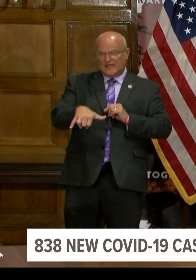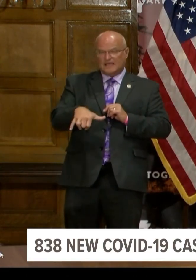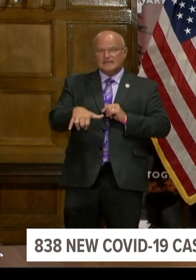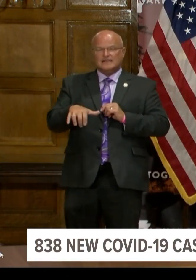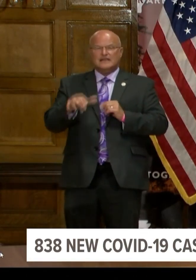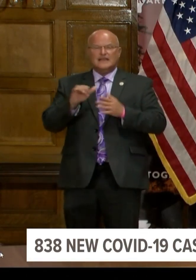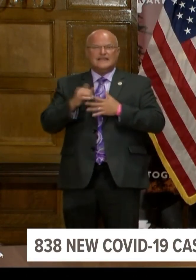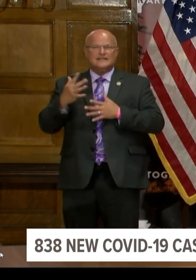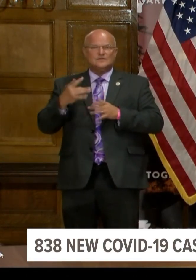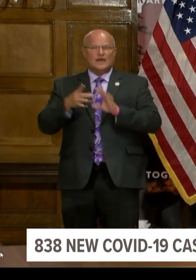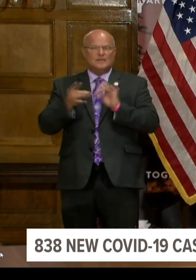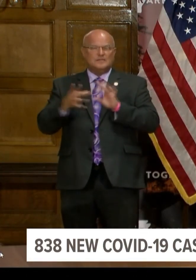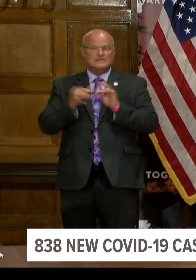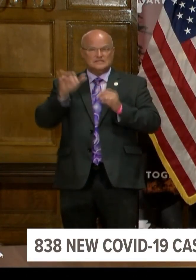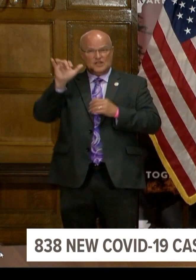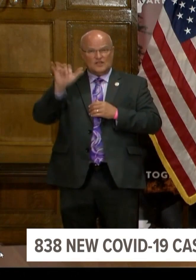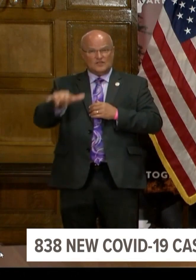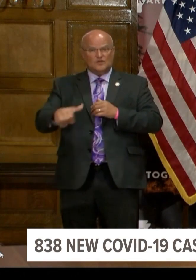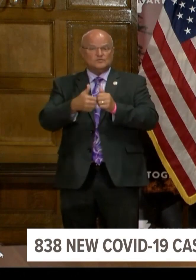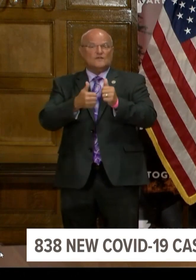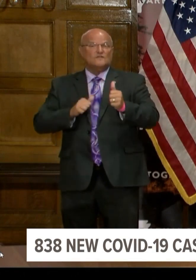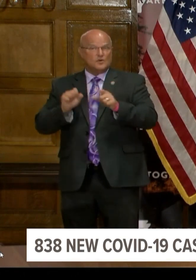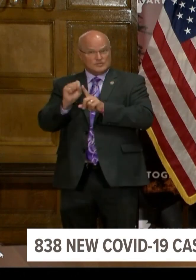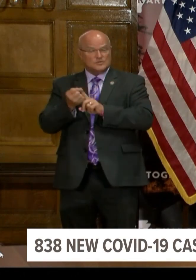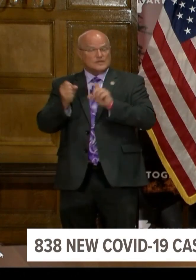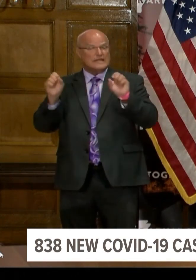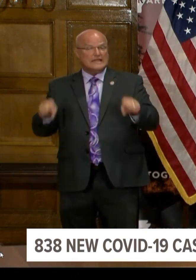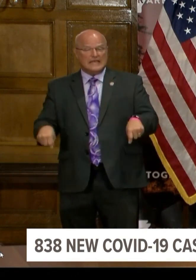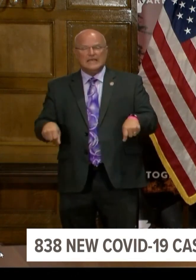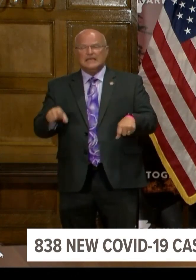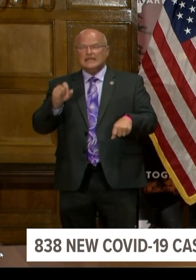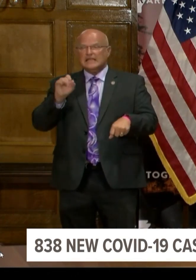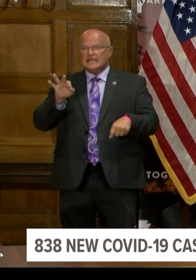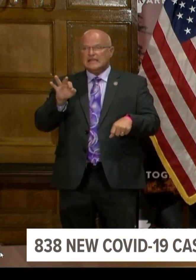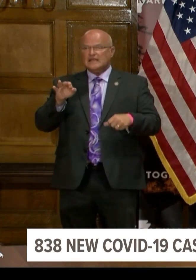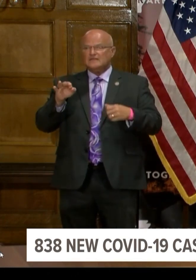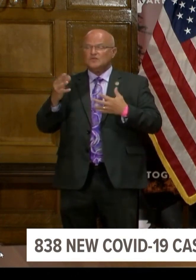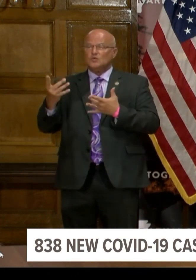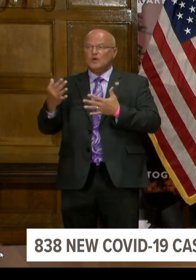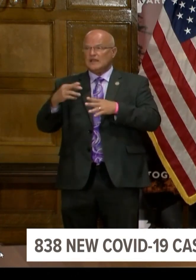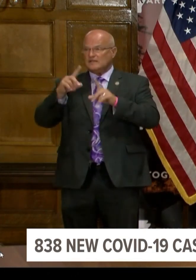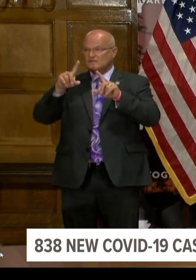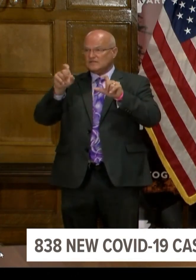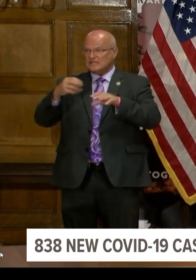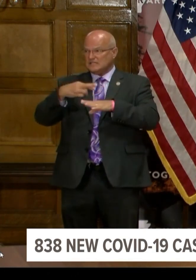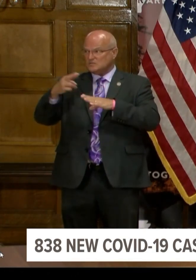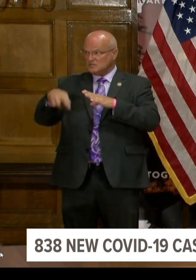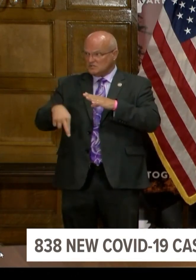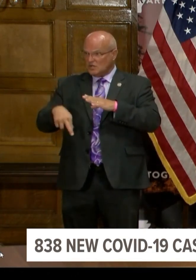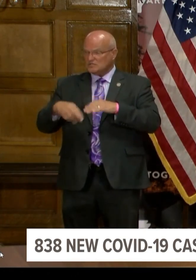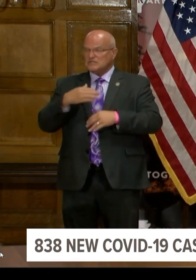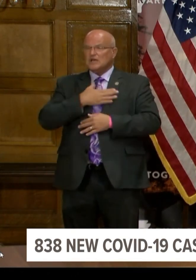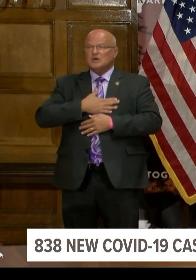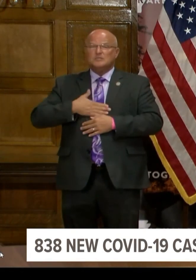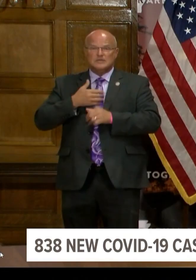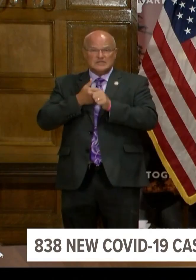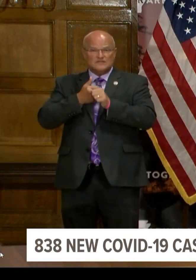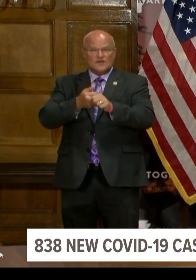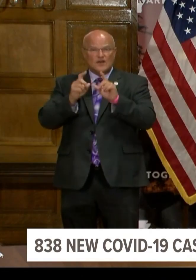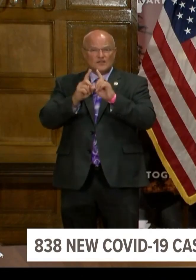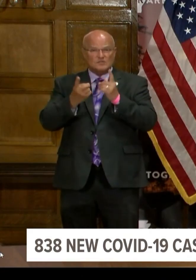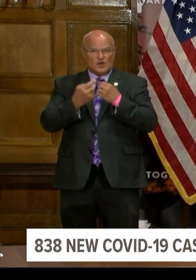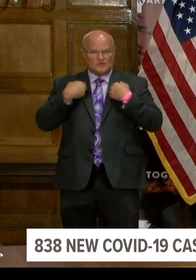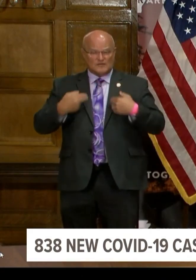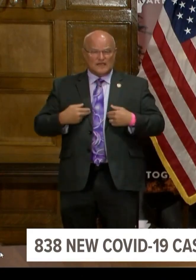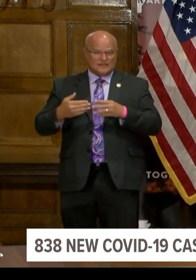that's why I mentioned that those are avoidable situations. If you're waiting for test results, please follow the Department of